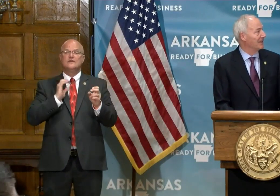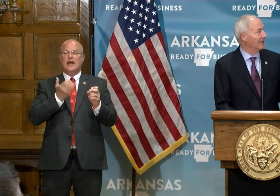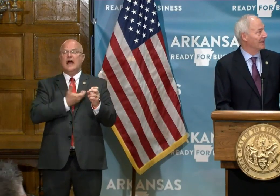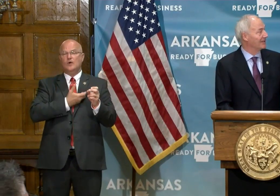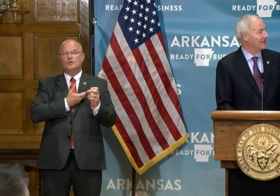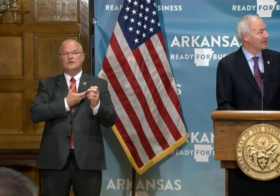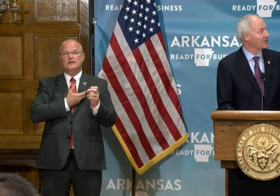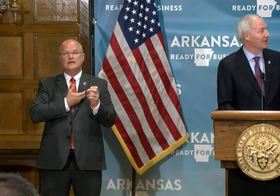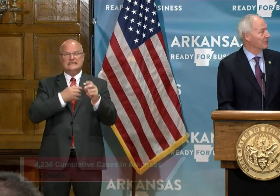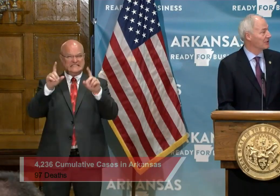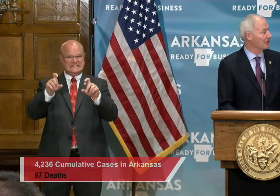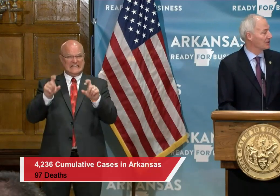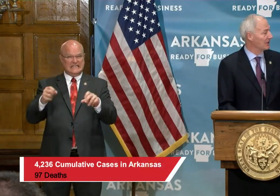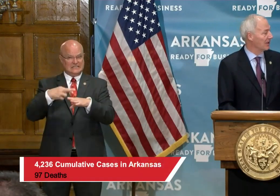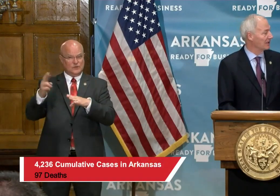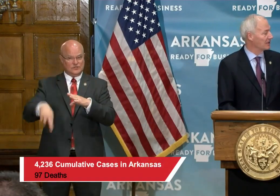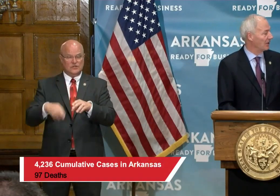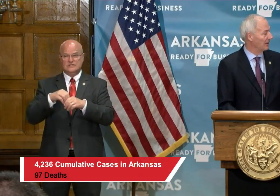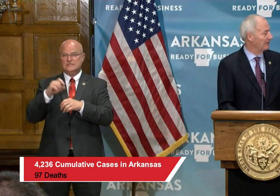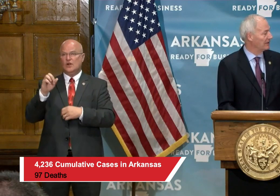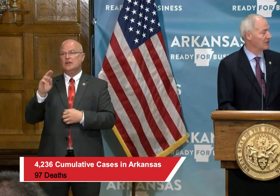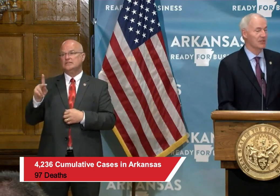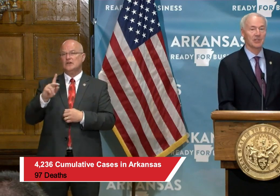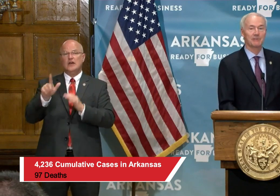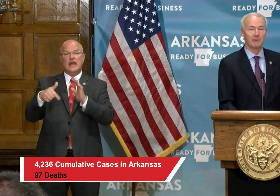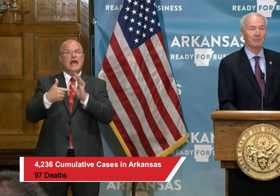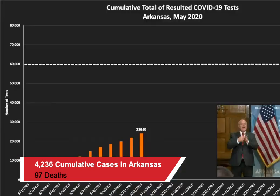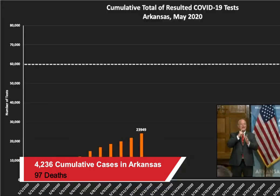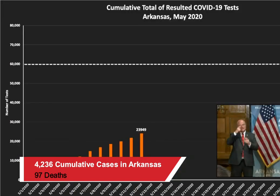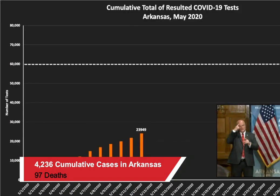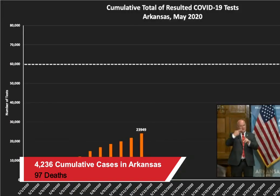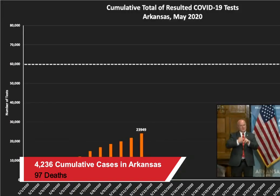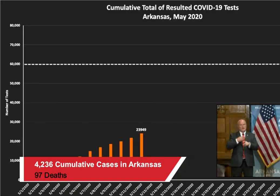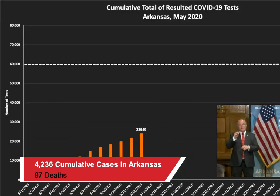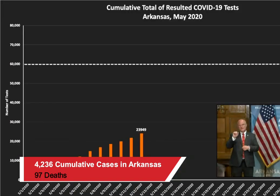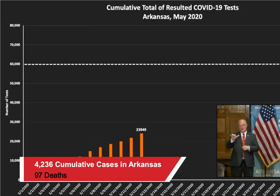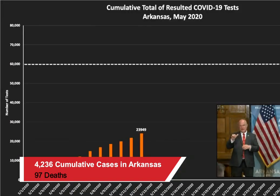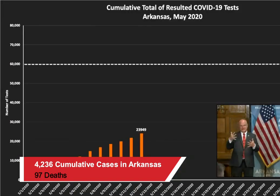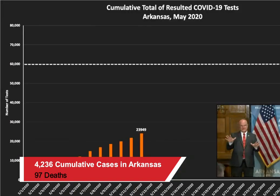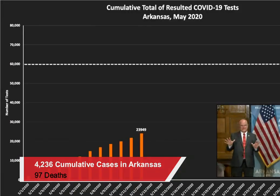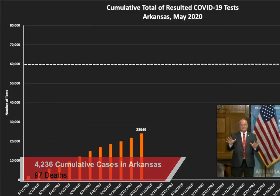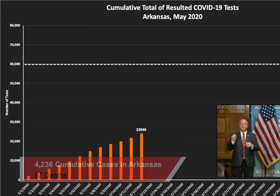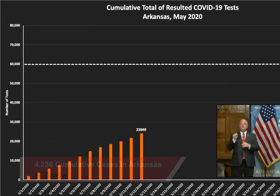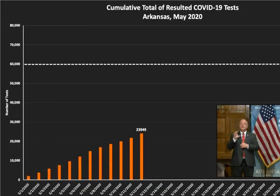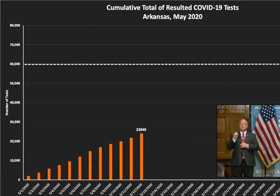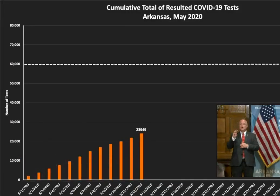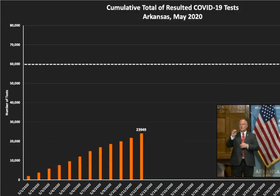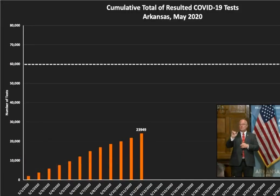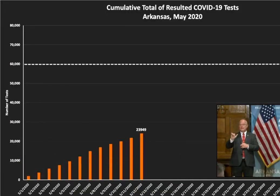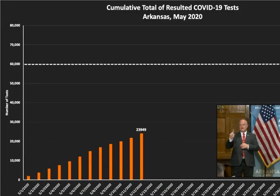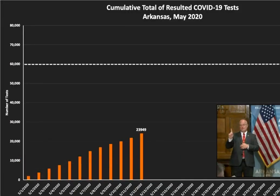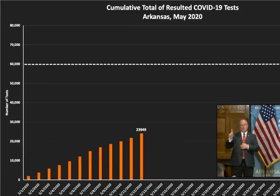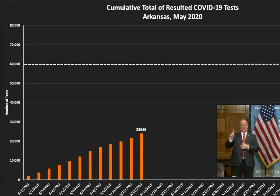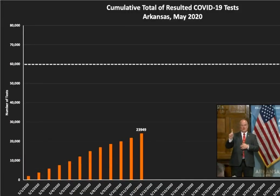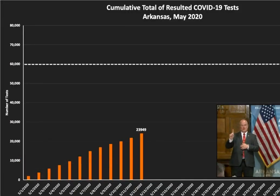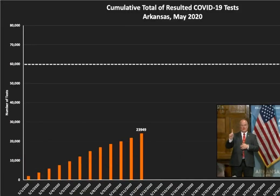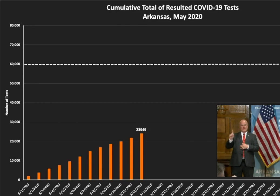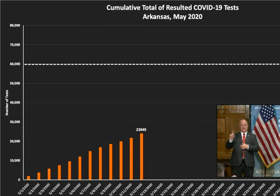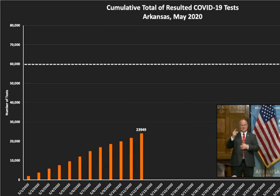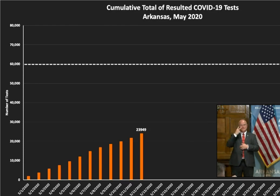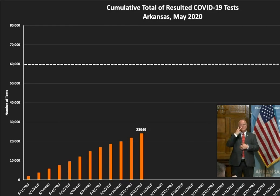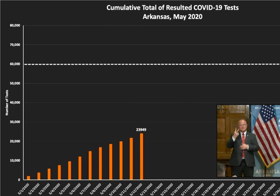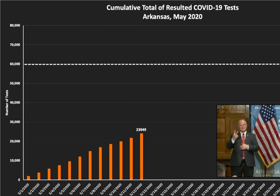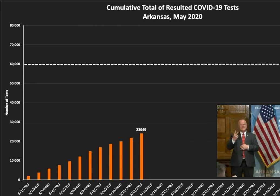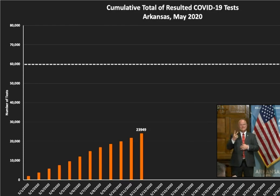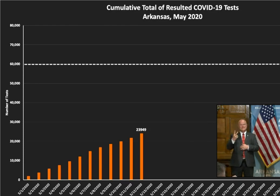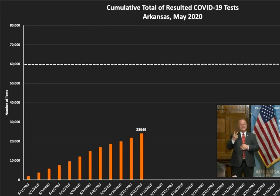our testing results in Arkansas, and this is just for the month of May. And so on May 1, you can see